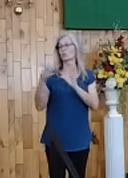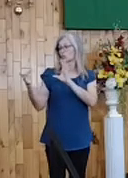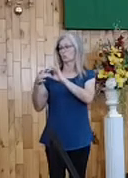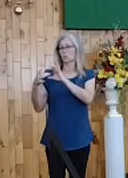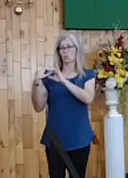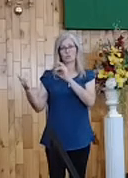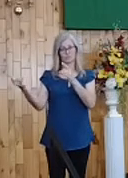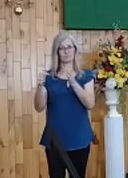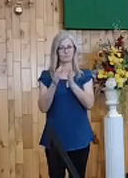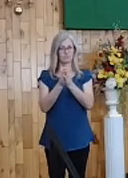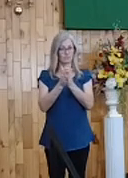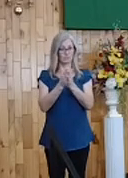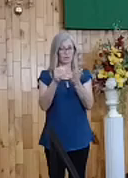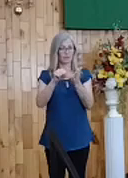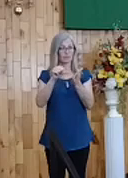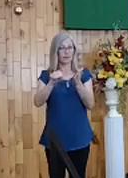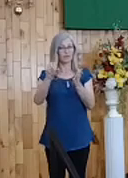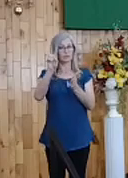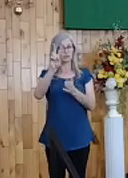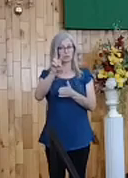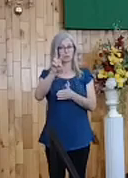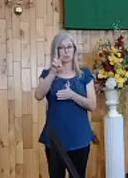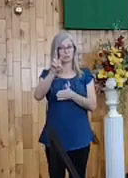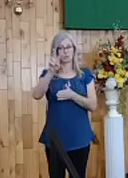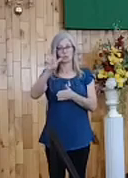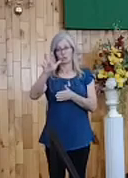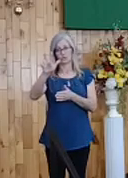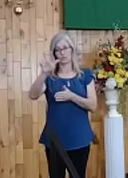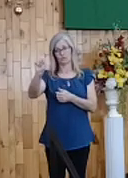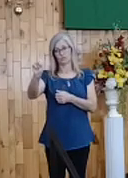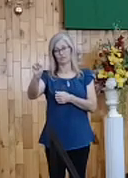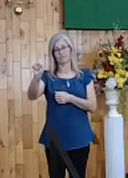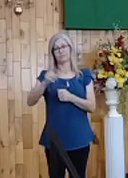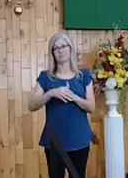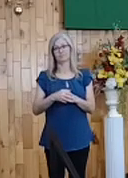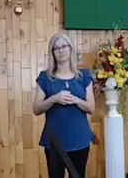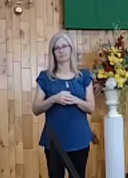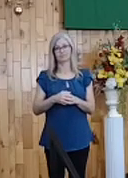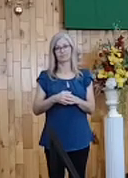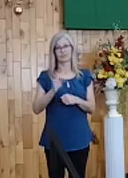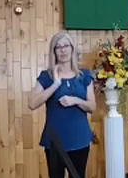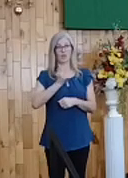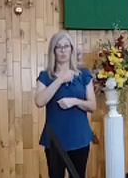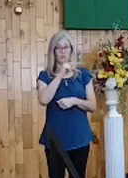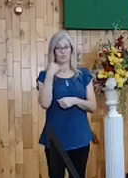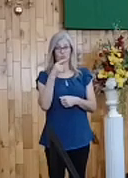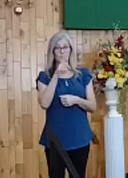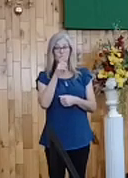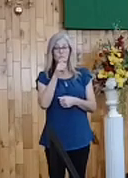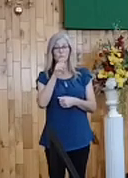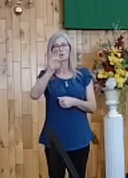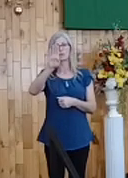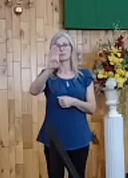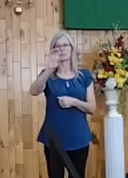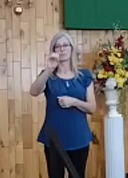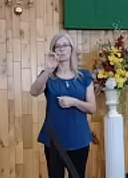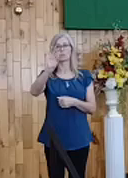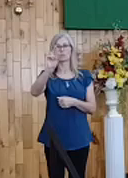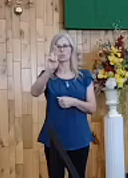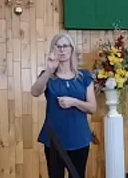are in the Heritage Missal, page 231. Our celebrant today is Father Robert